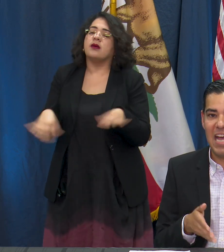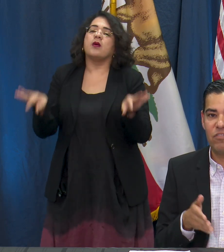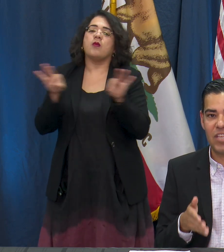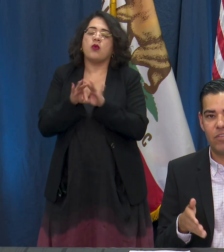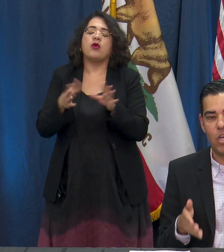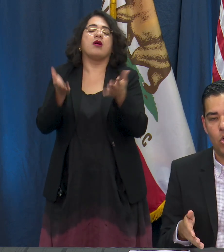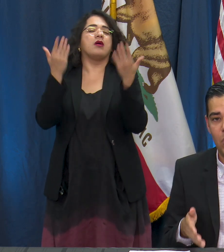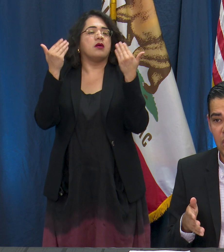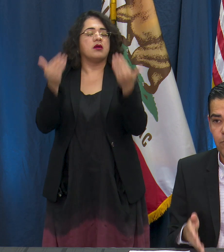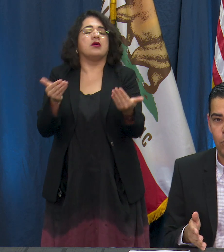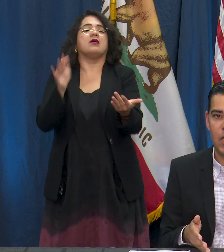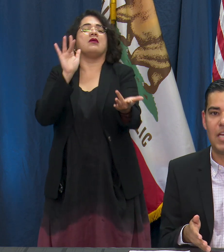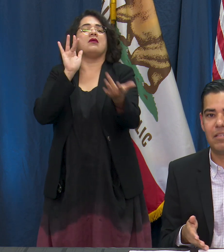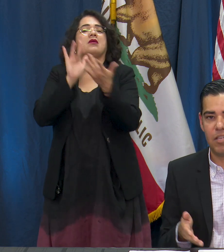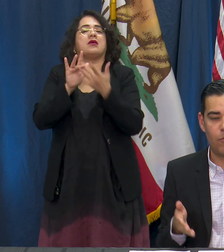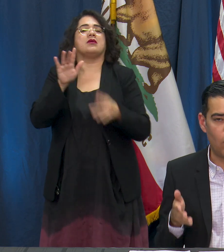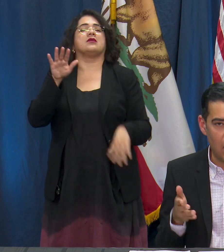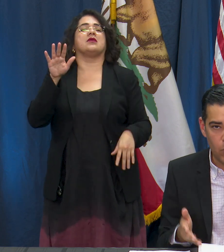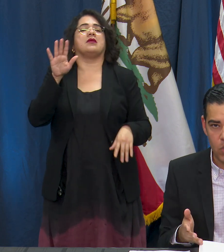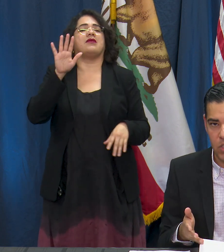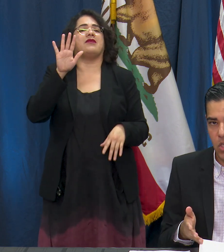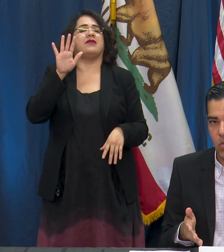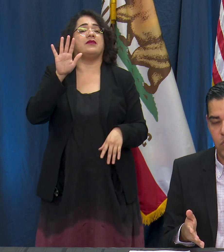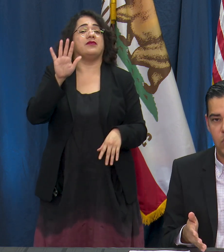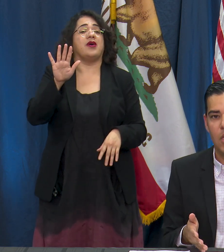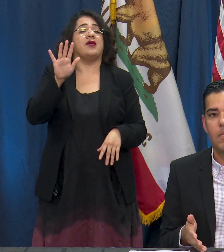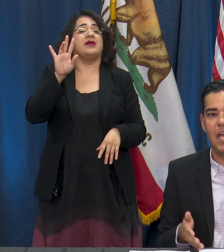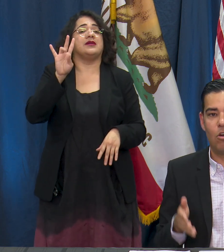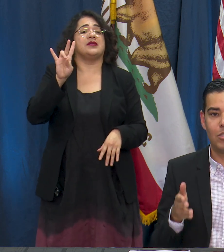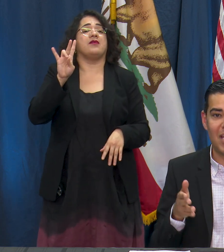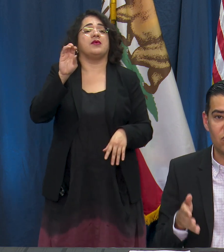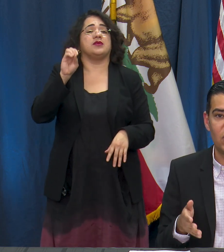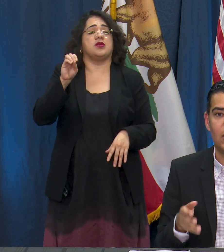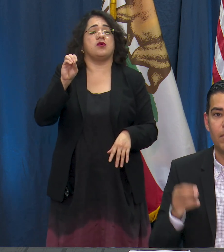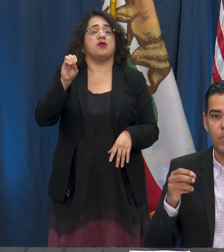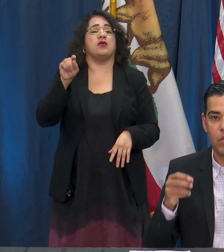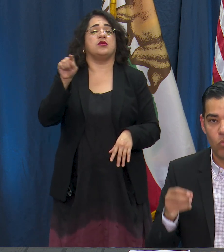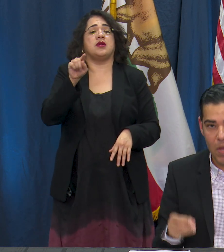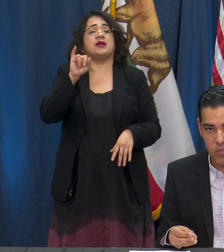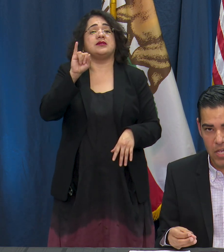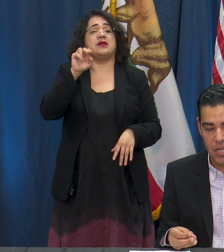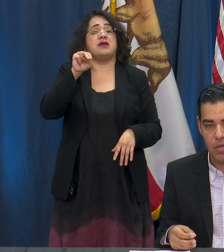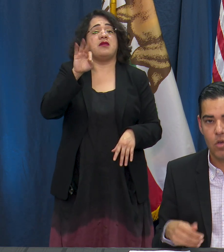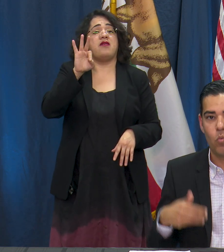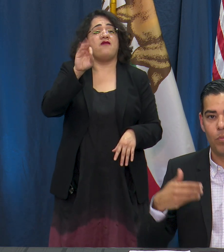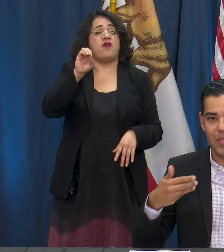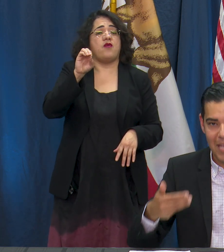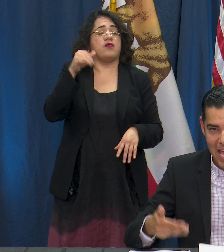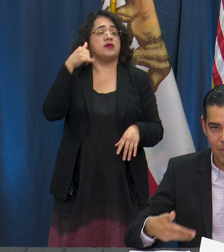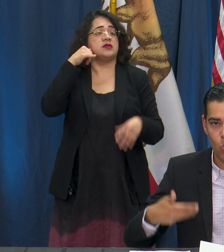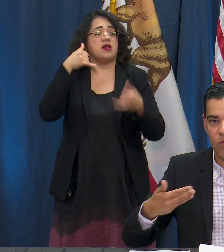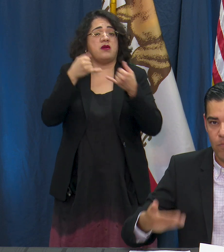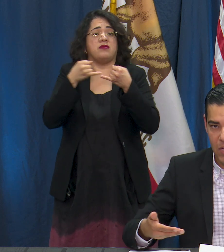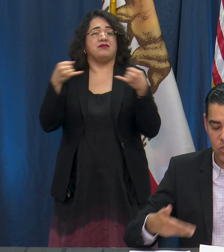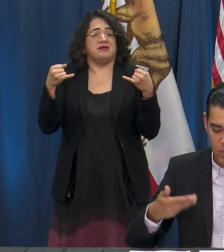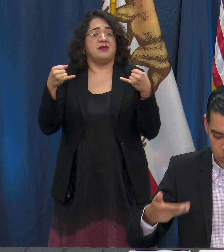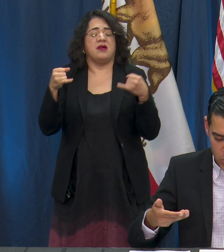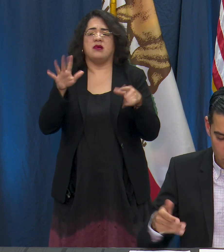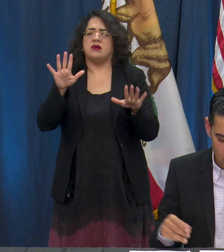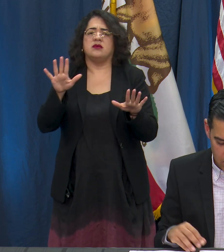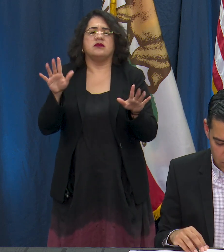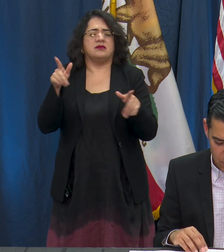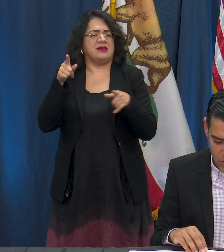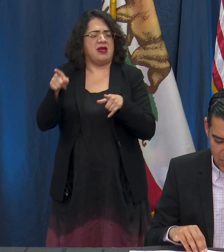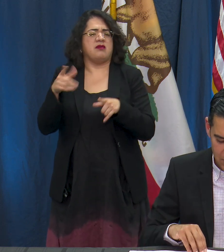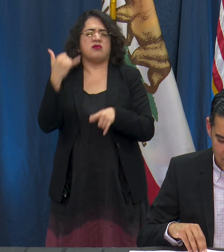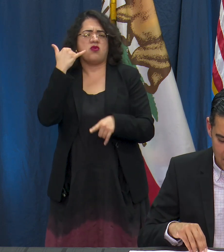Our 570 info line is there for everyone to use, and our testing website will be adding more information as we